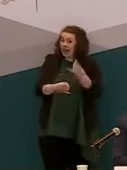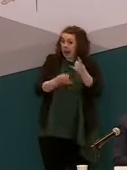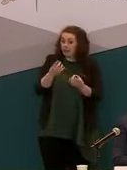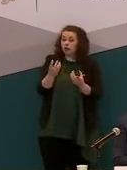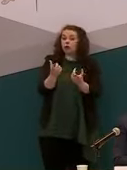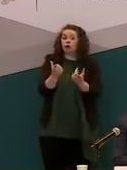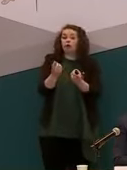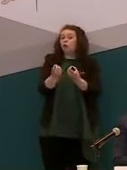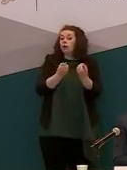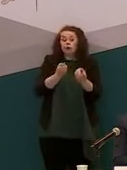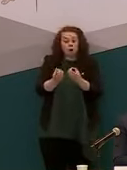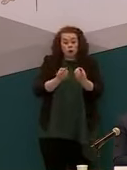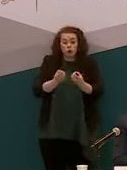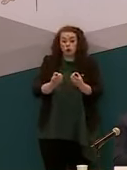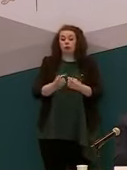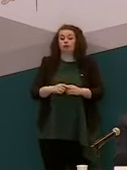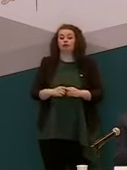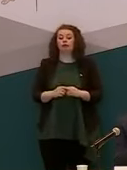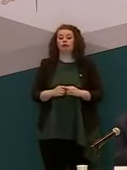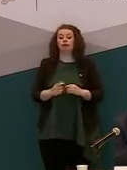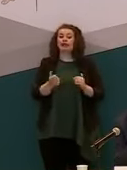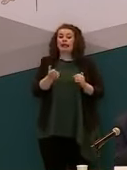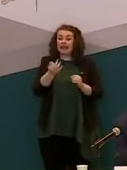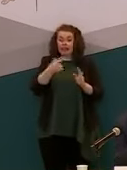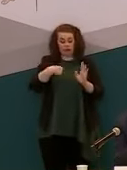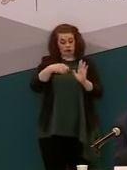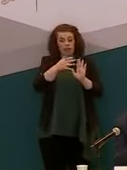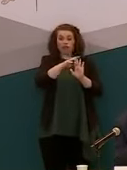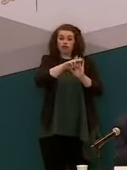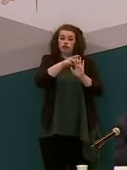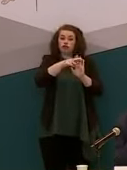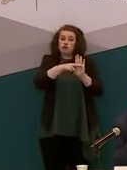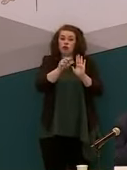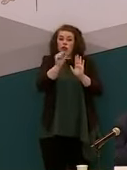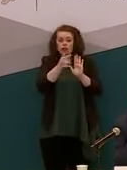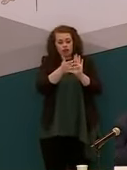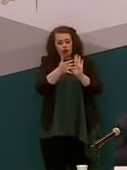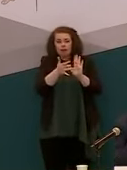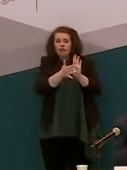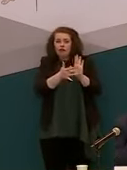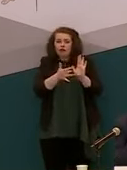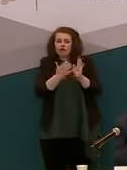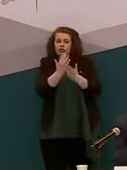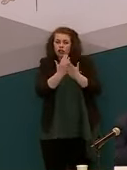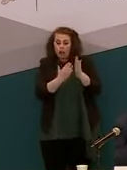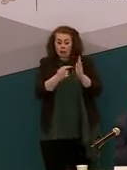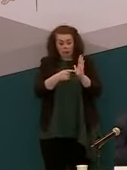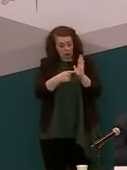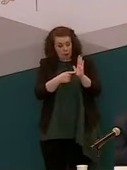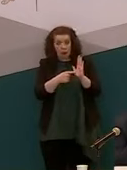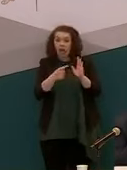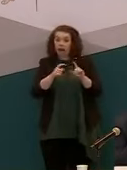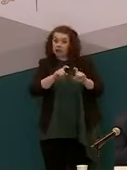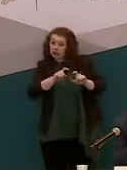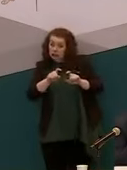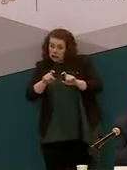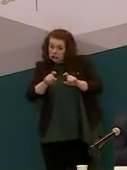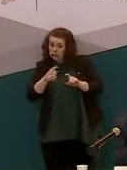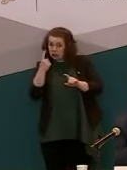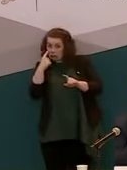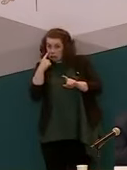If the more relaxed measures also succeed in containing the